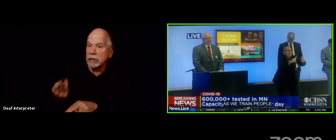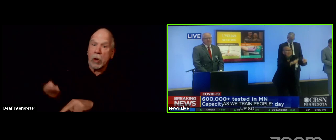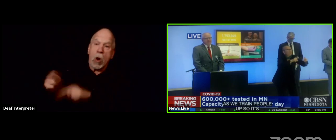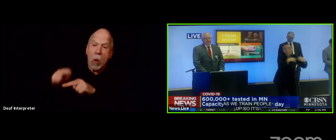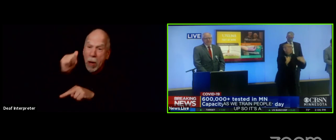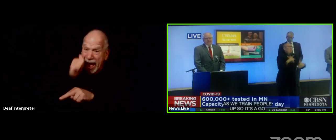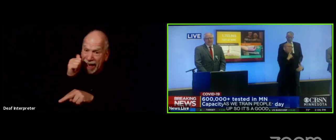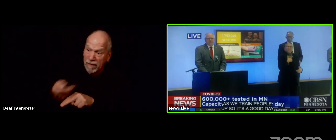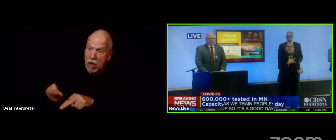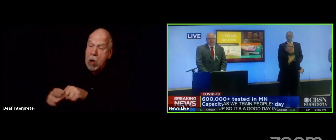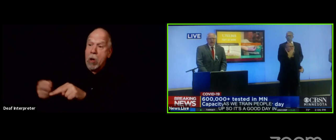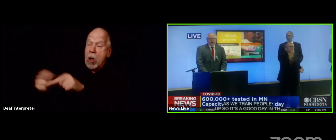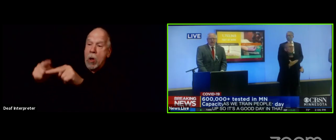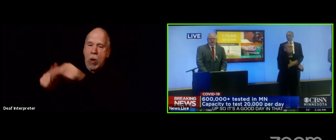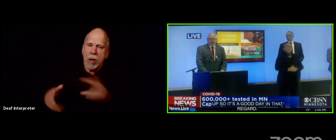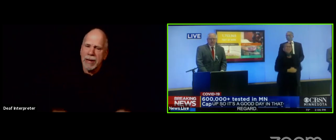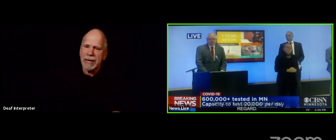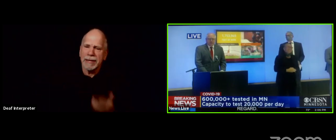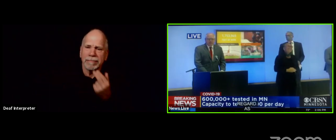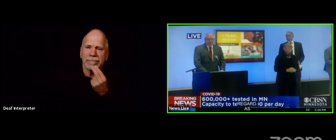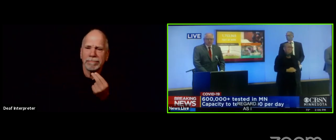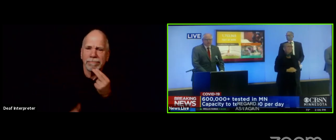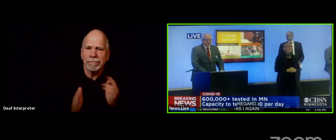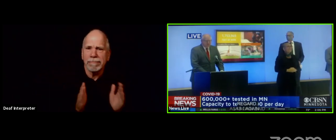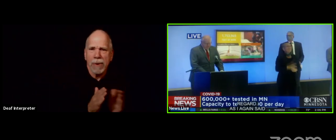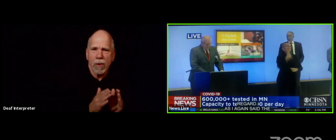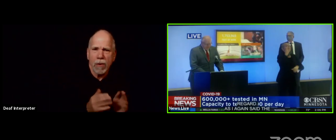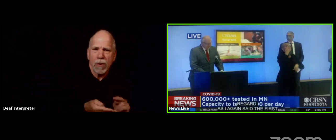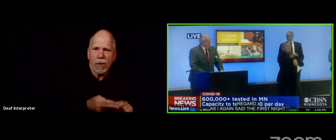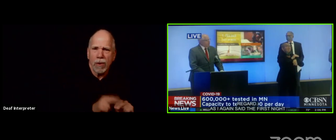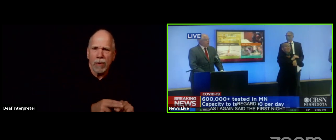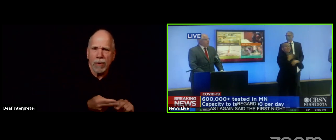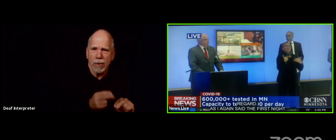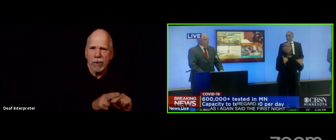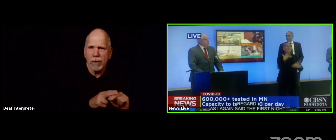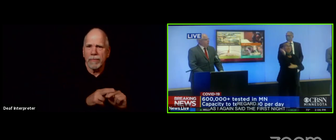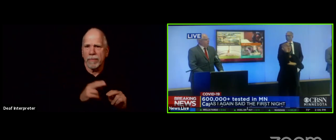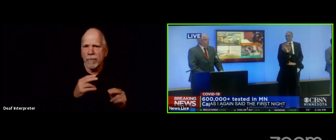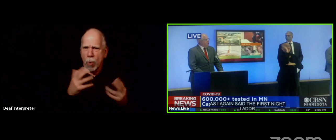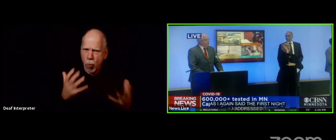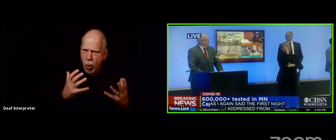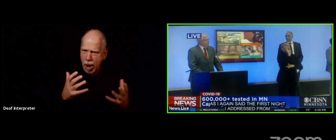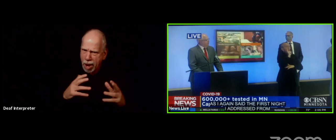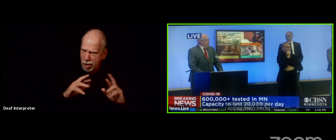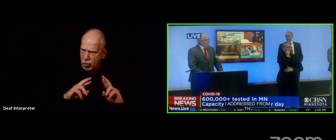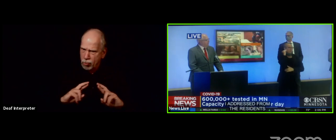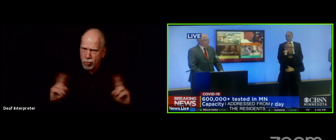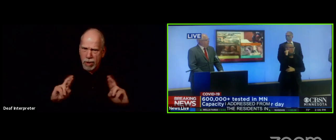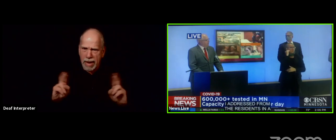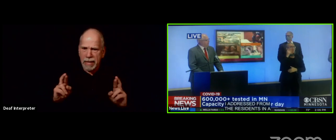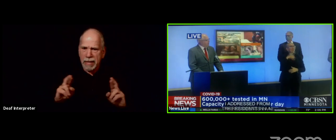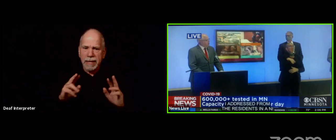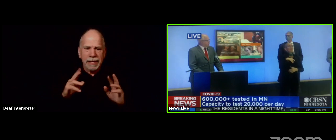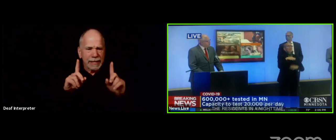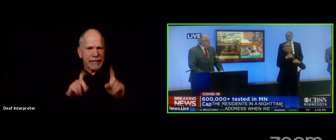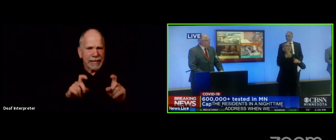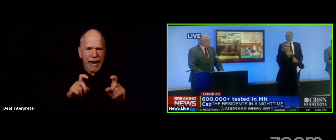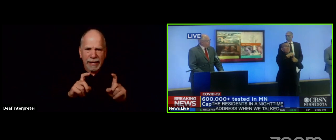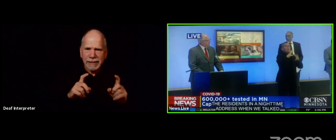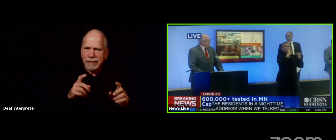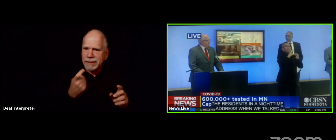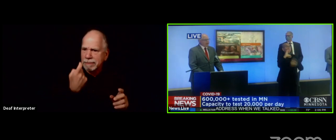I again said the first night I addressed from the residents in a nighttime address, when we talked about the long winter of COVID that was coming, we're